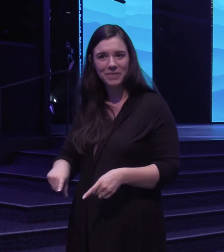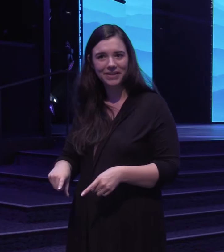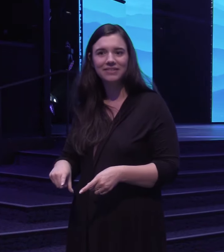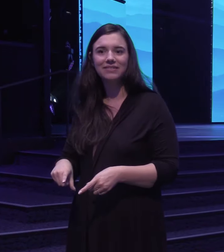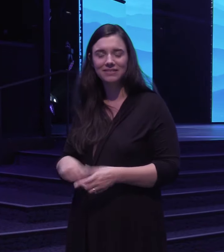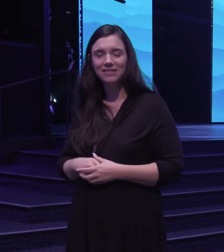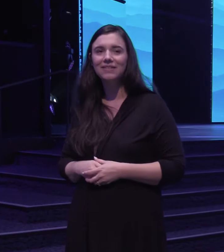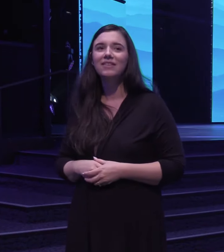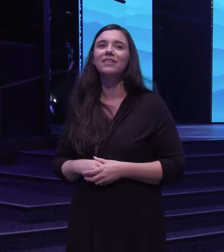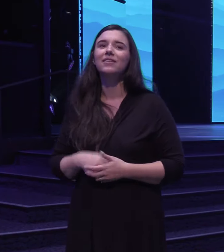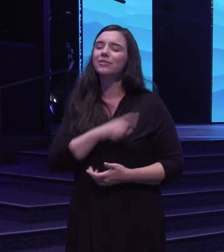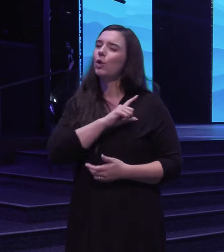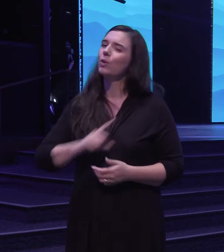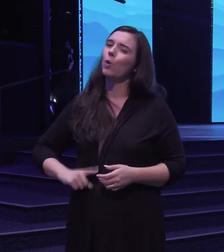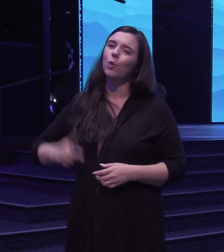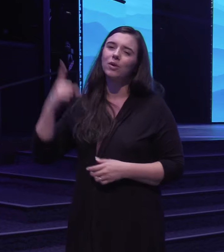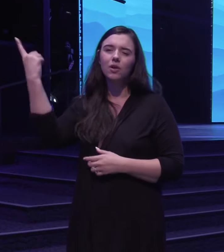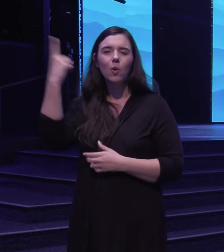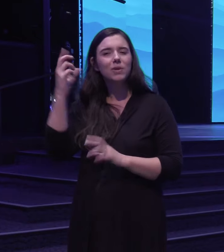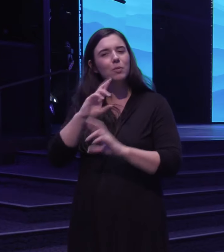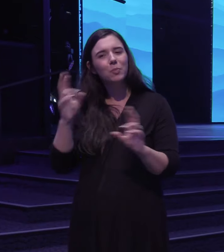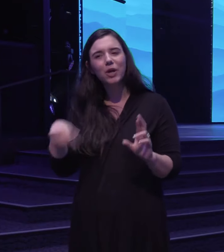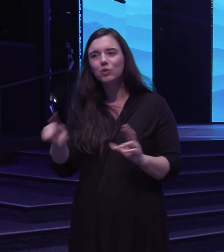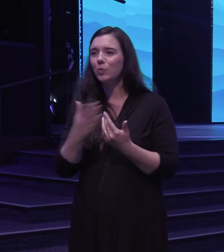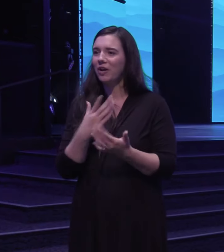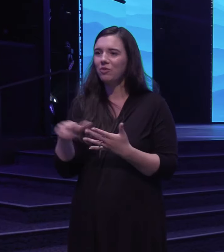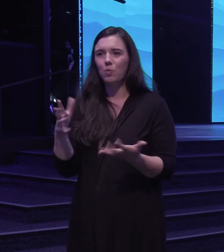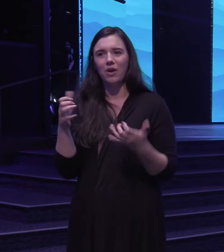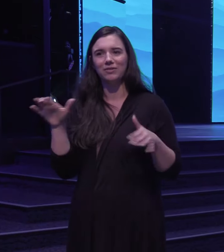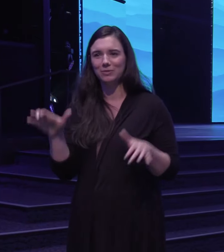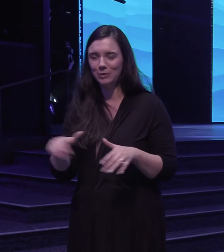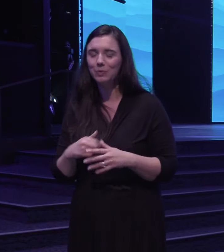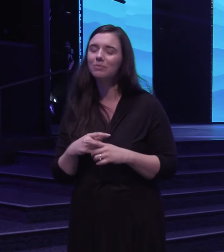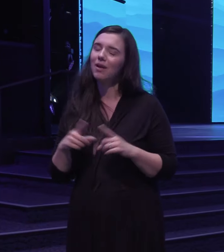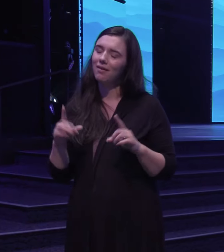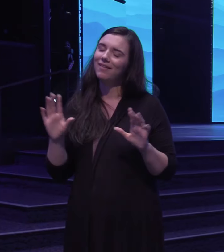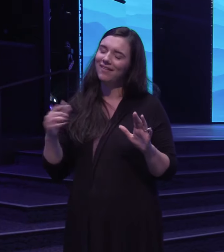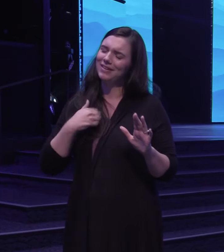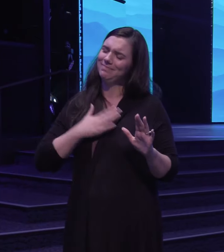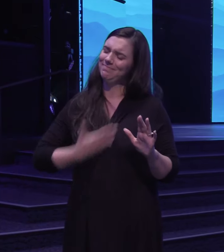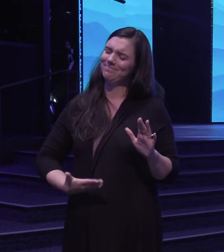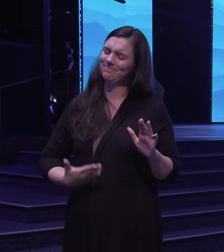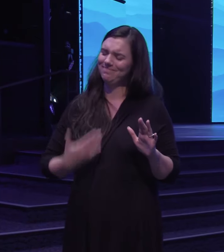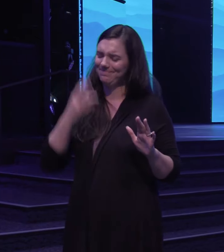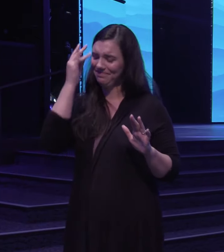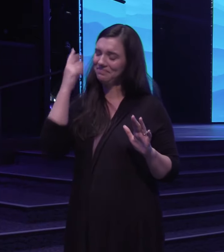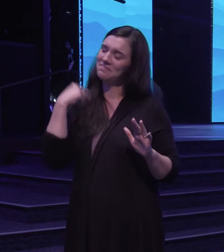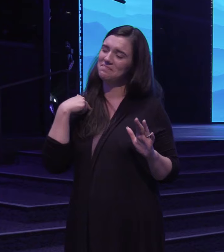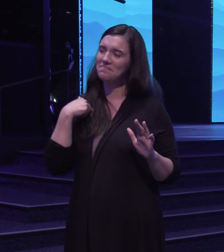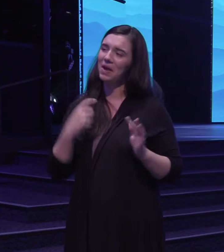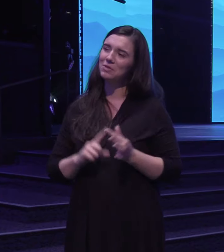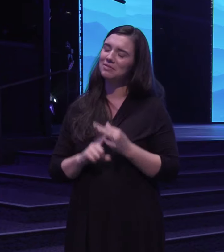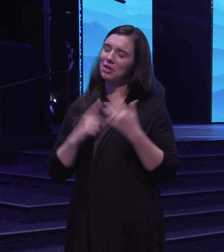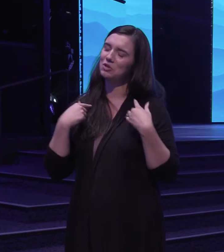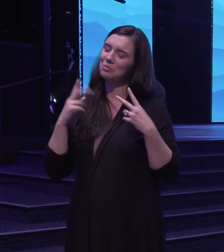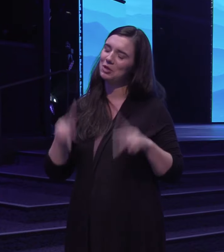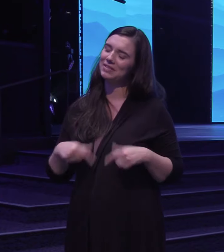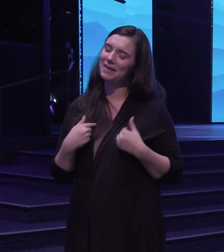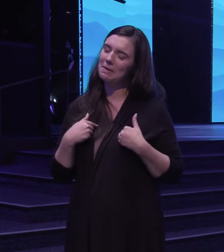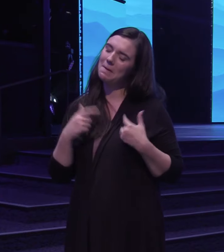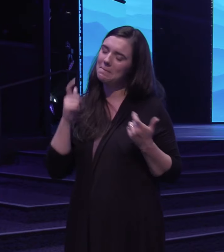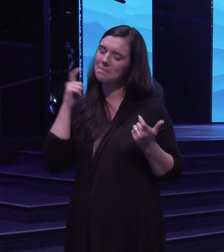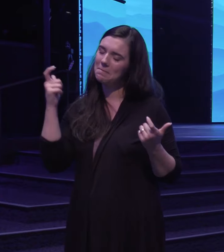know, the Lord always prepares you for what he wants you to do. But I got to admit, I was thinking I was pretty special. I mean, I